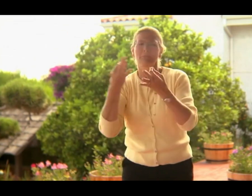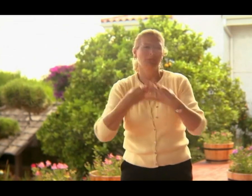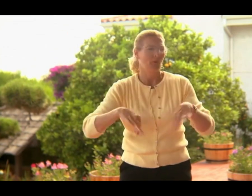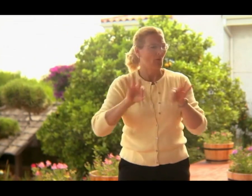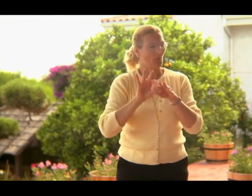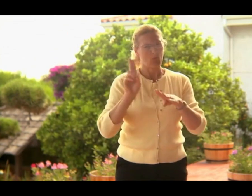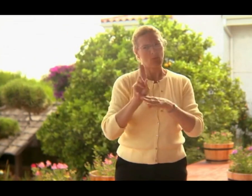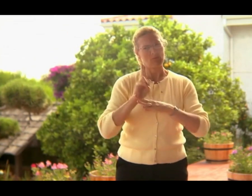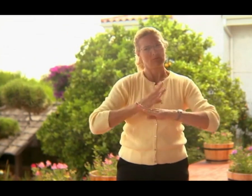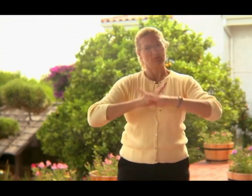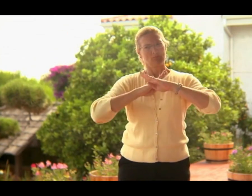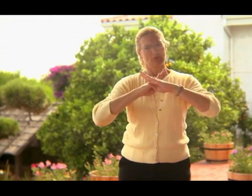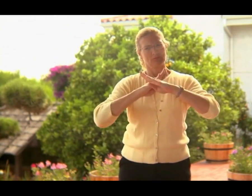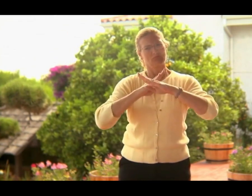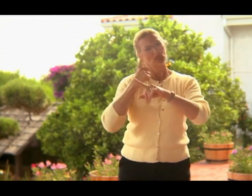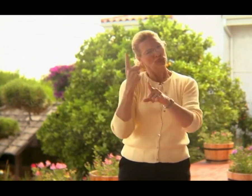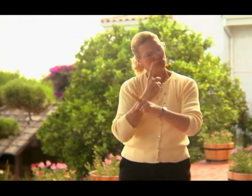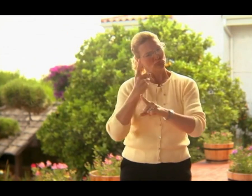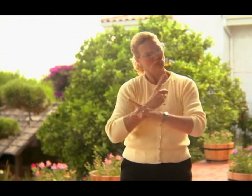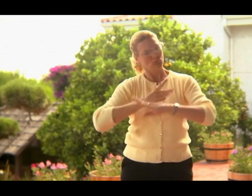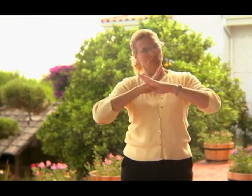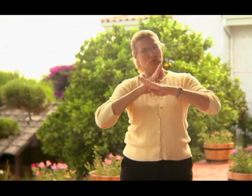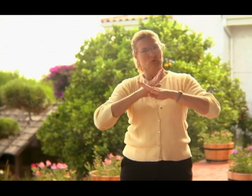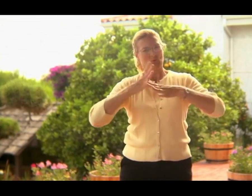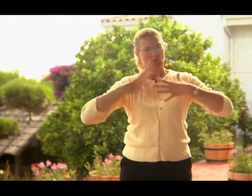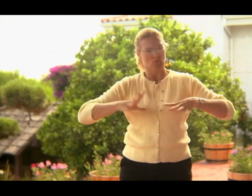outside, then it is very important to wear protective clothing.